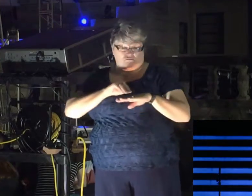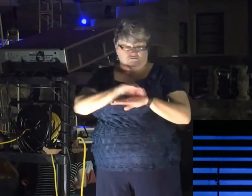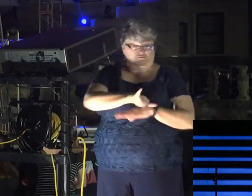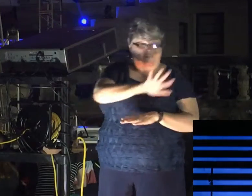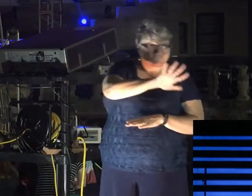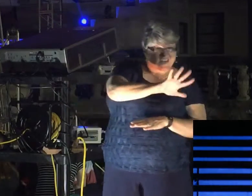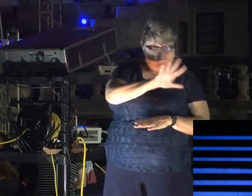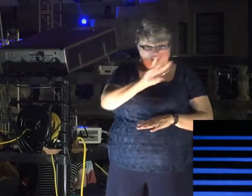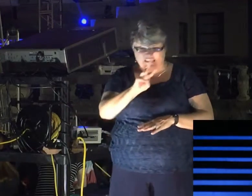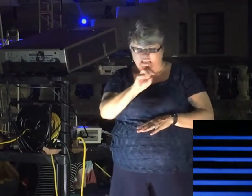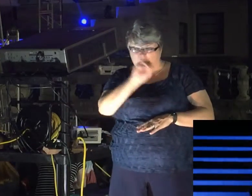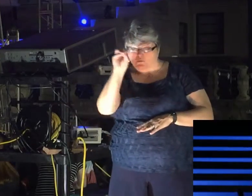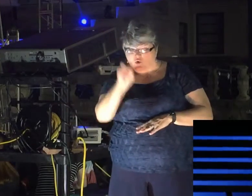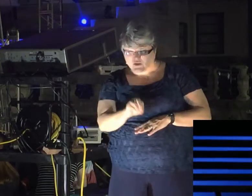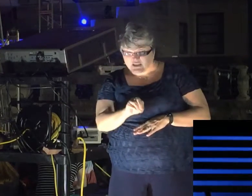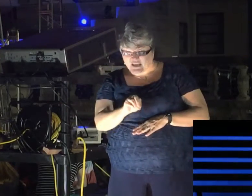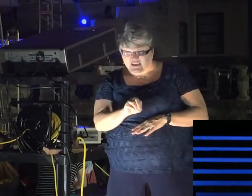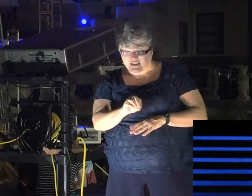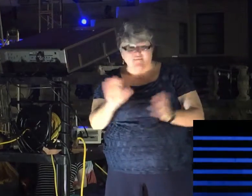Now,